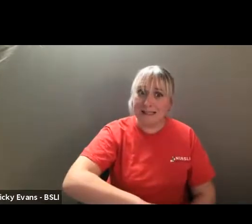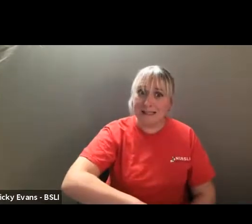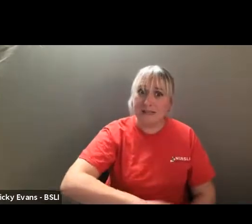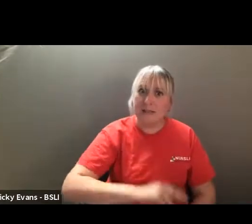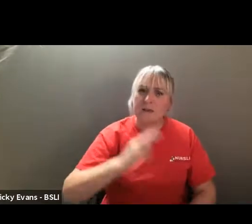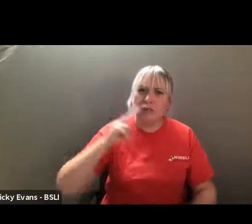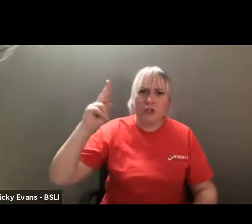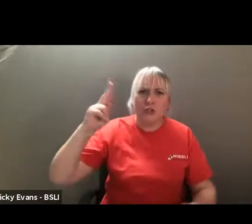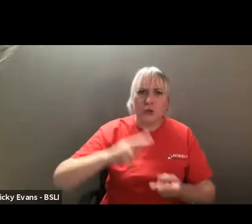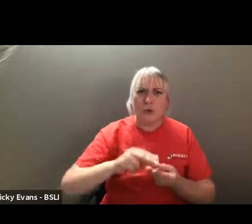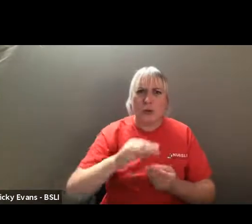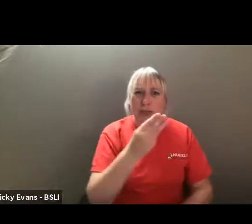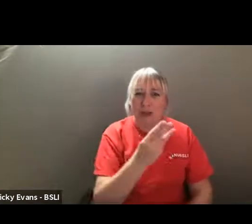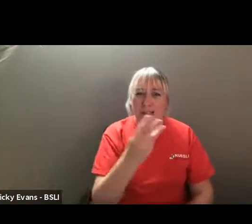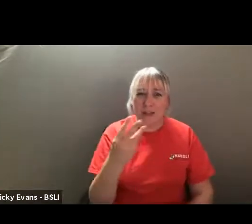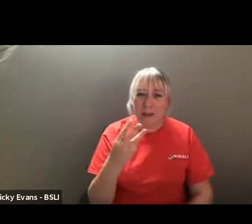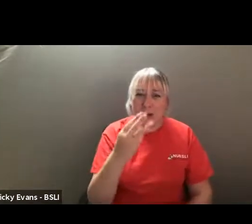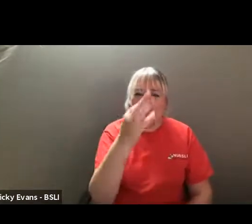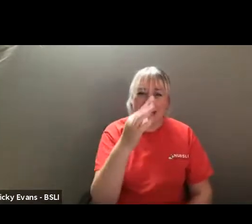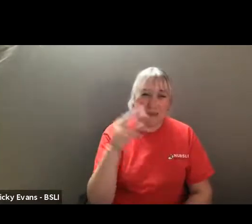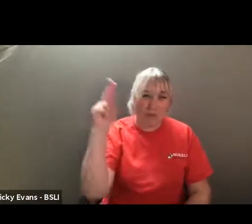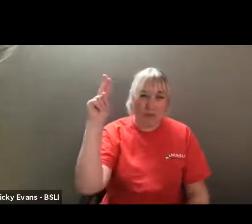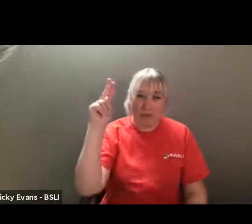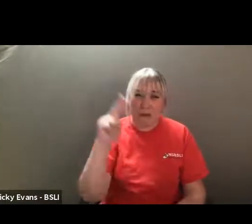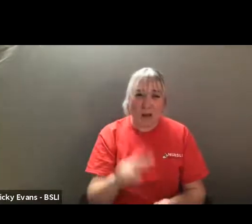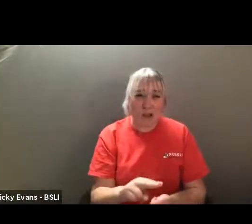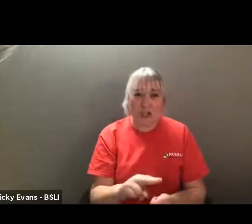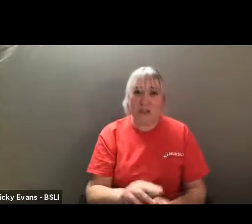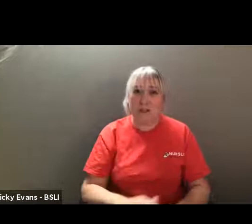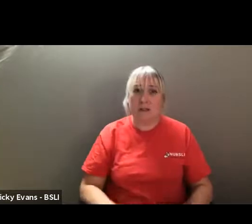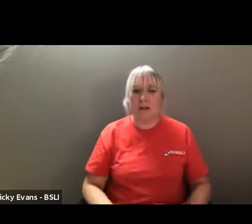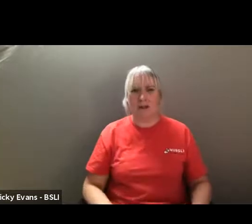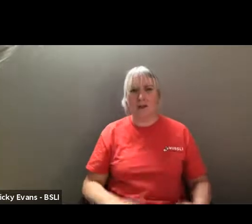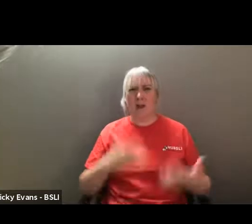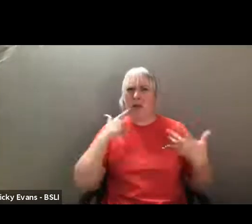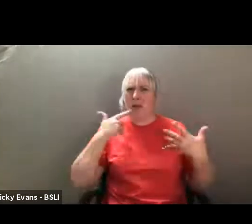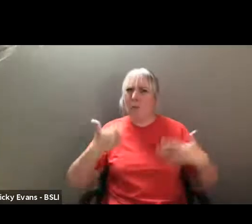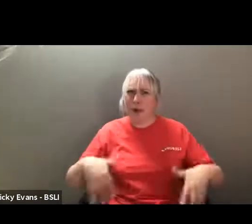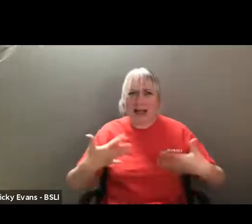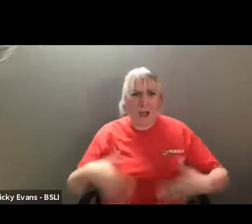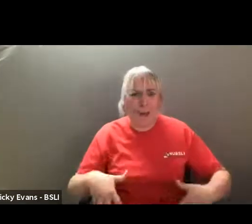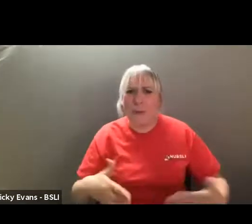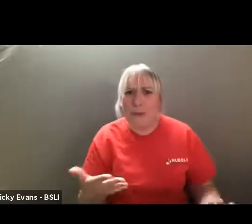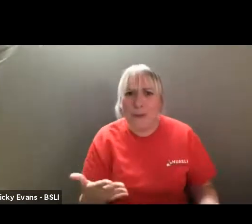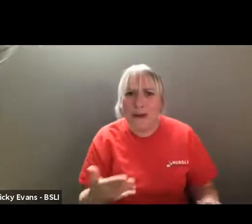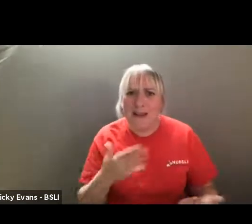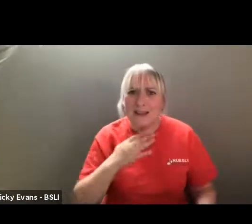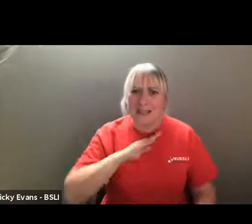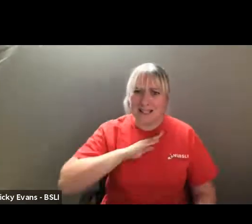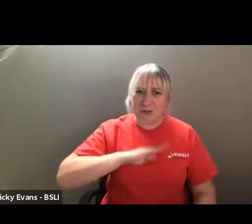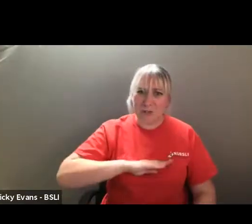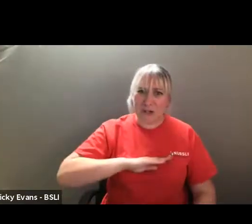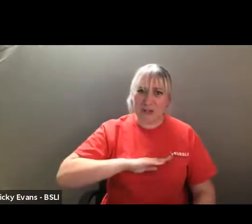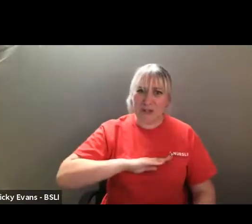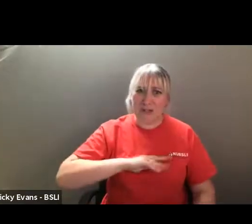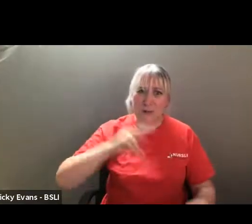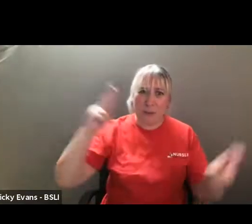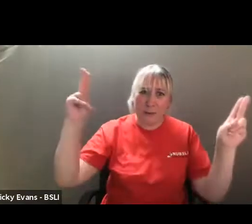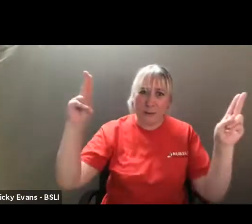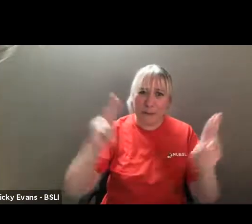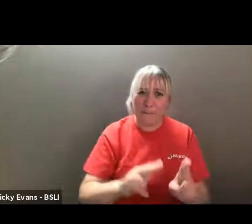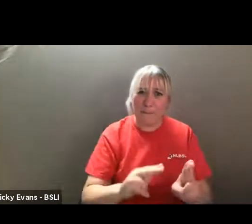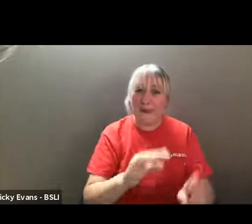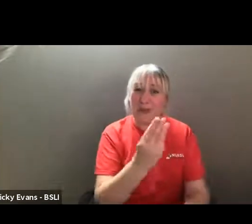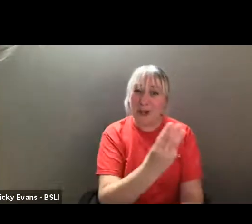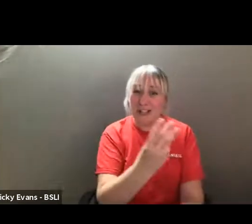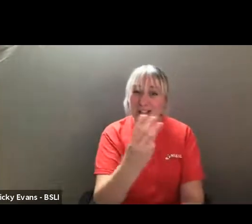33%. So, I've never seen an intervention, medical or otherwise, where depression declines by 33%.